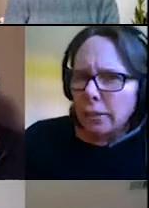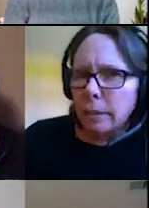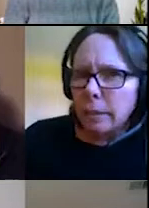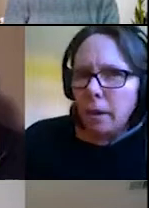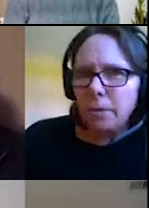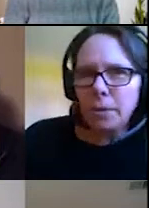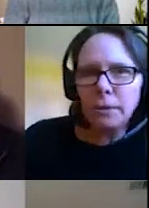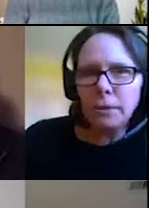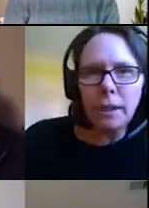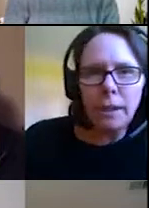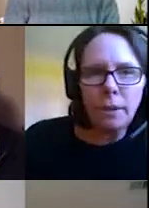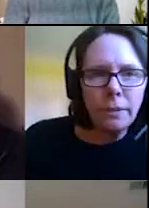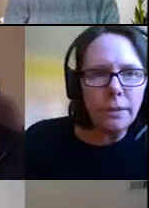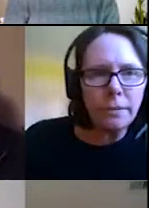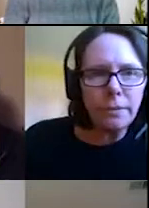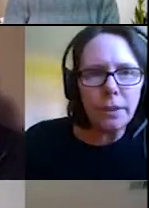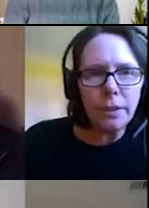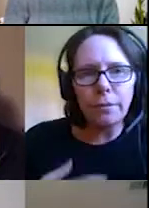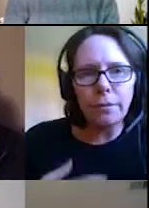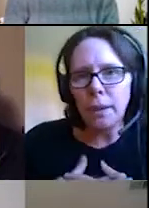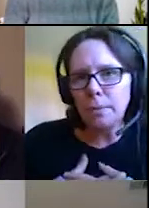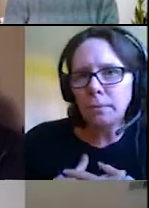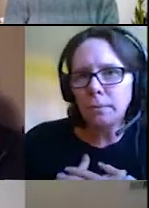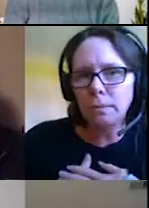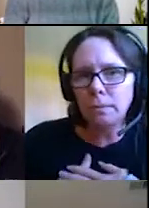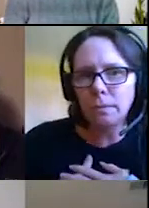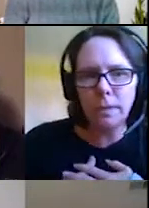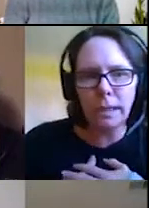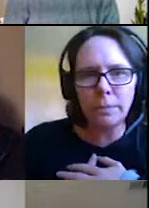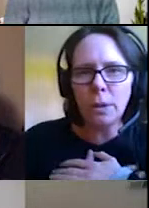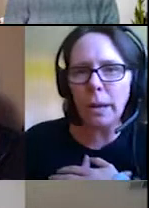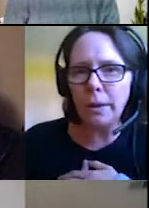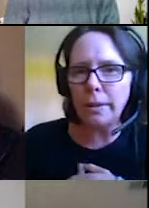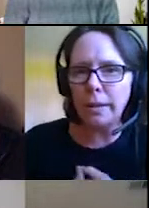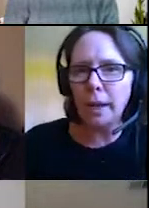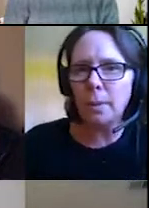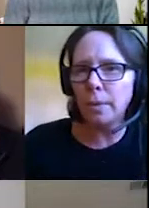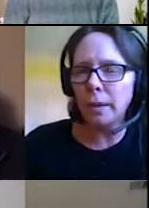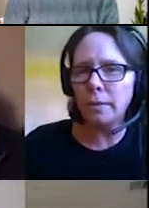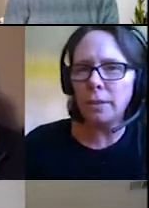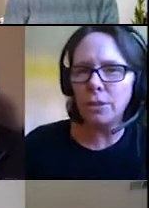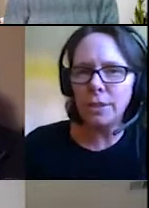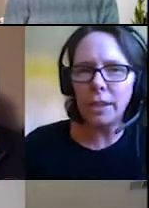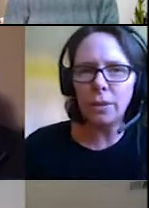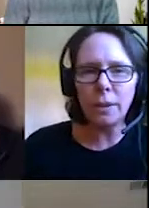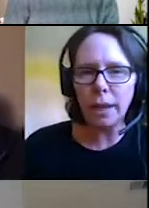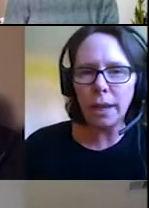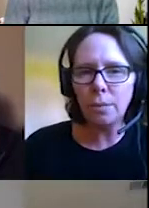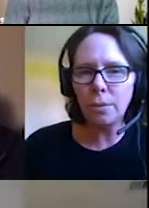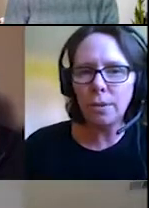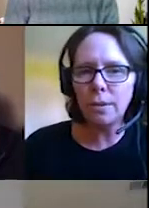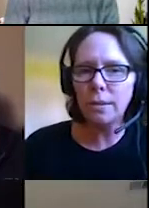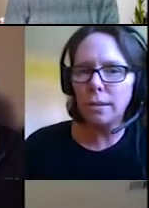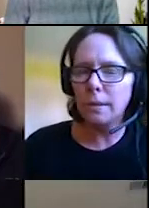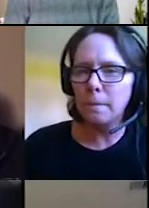Any other challenges before I move on that anyone else feels like for them? Any sort of barriers that come up around using keyword sign in play